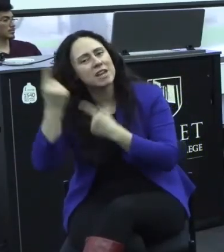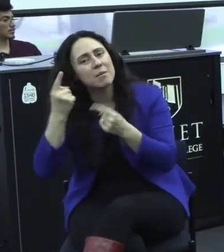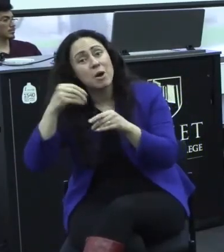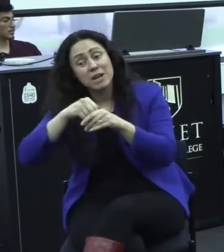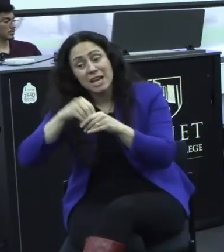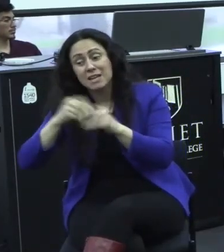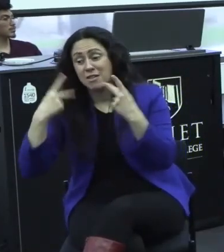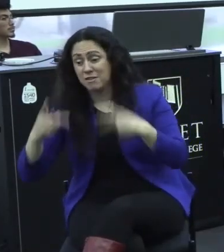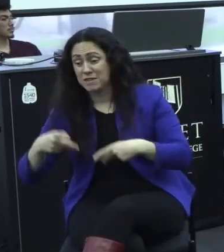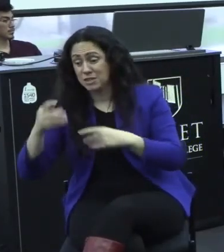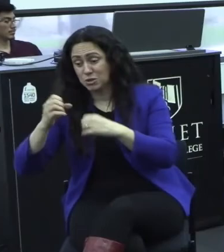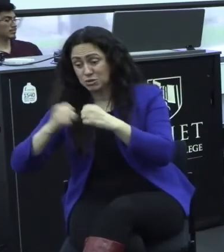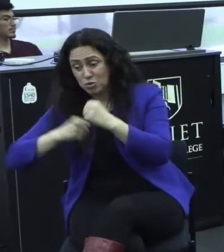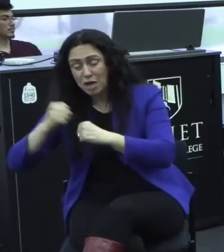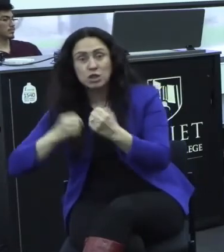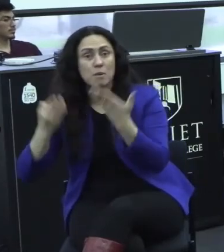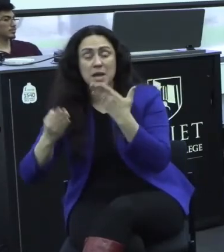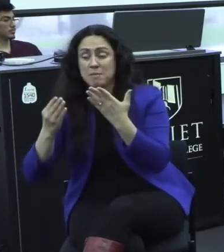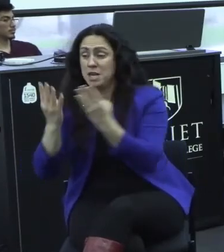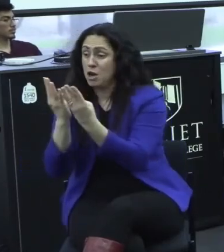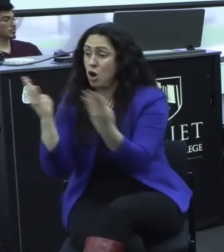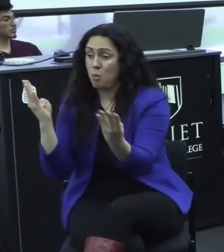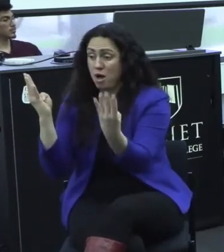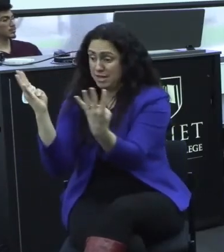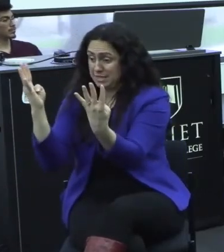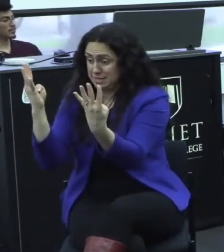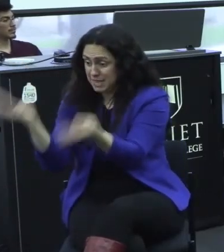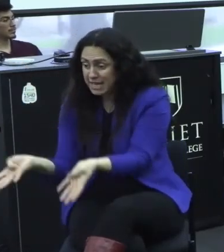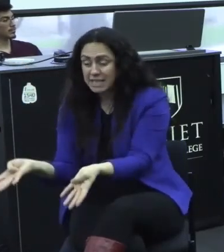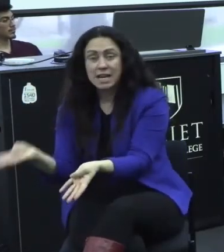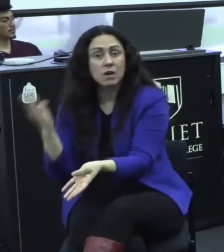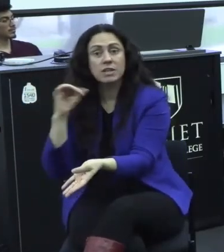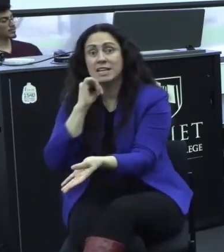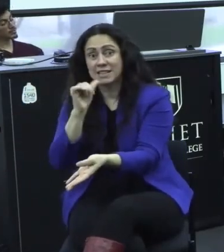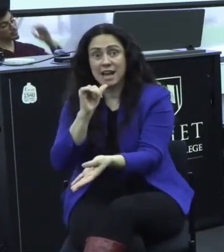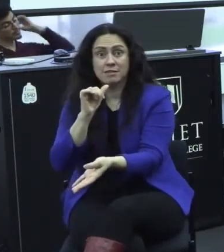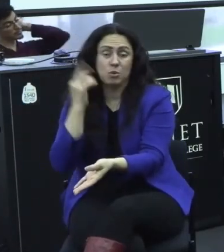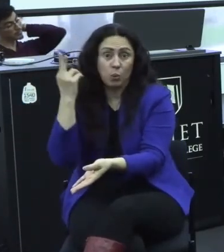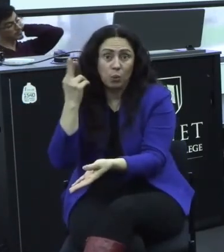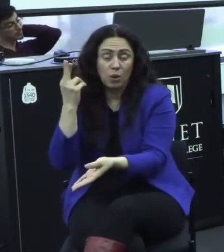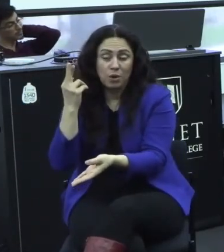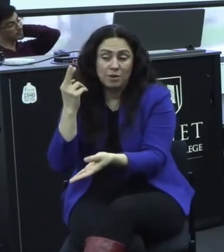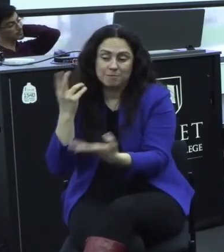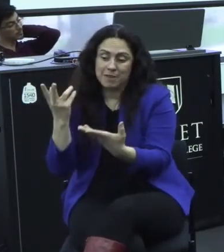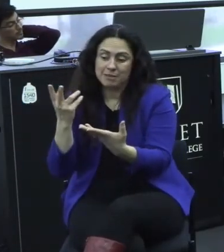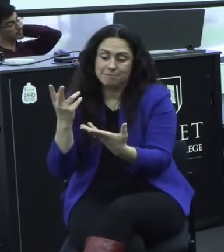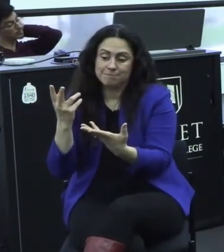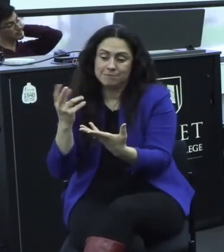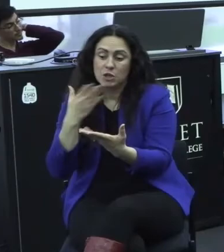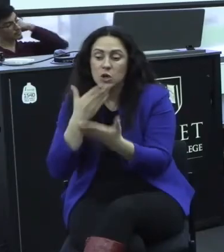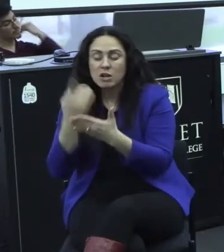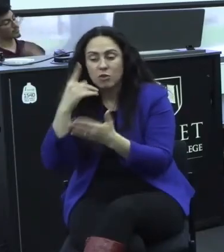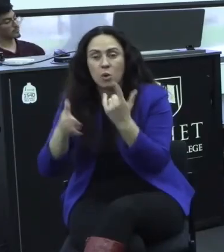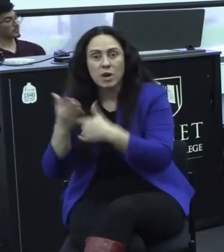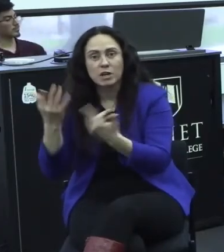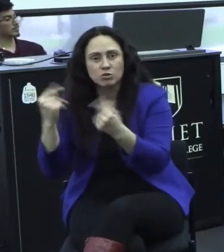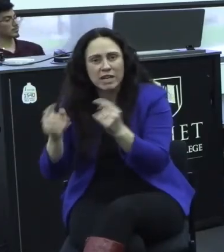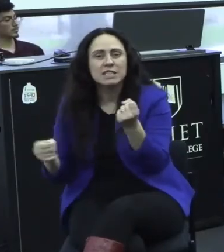that removing a wall may not be realistic for what that is supporting, right? And so I think it's a really unique